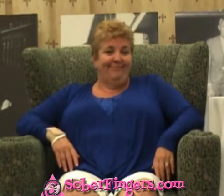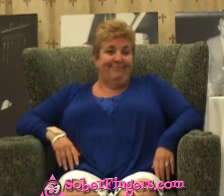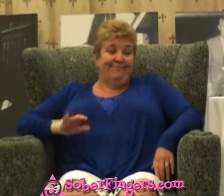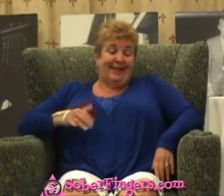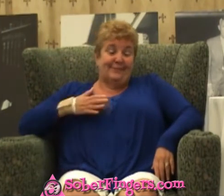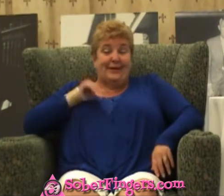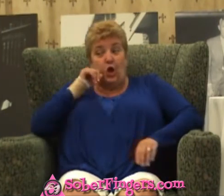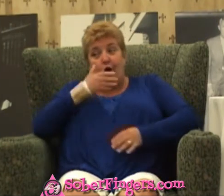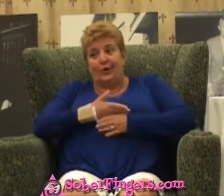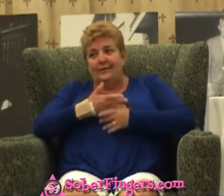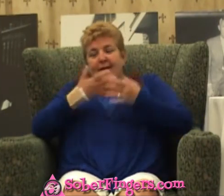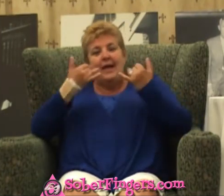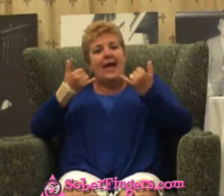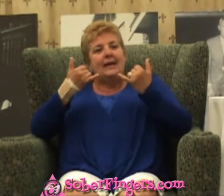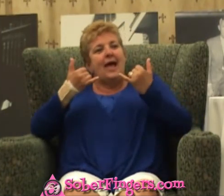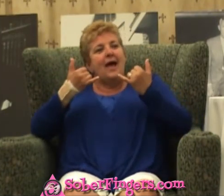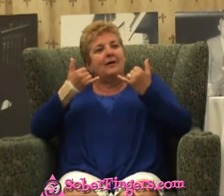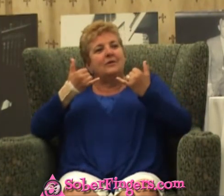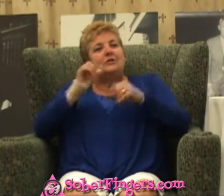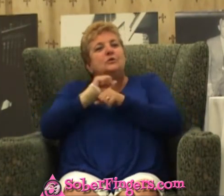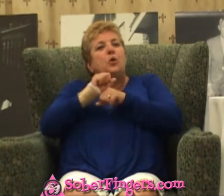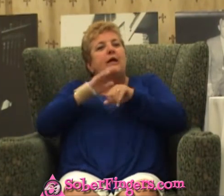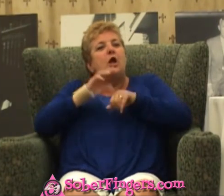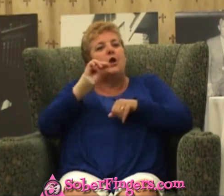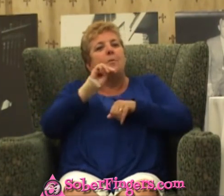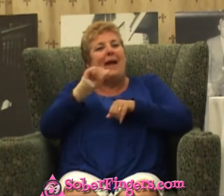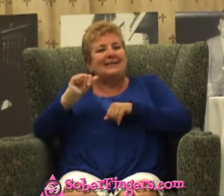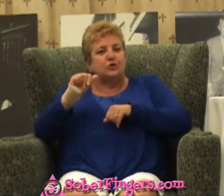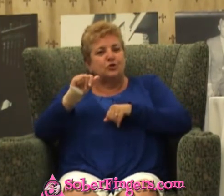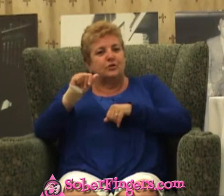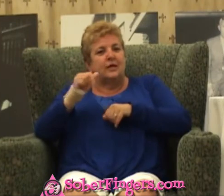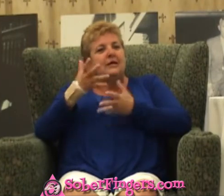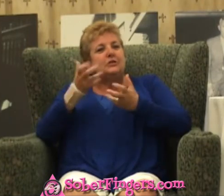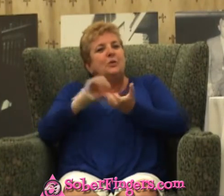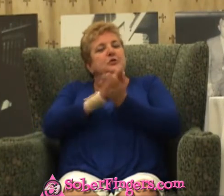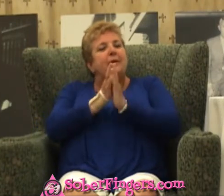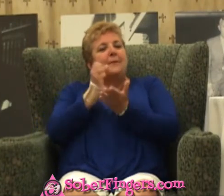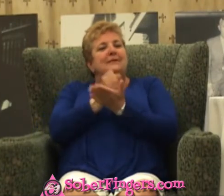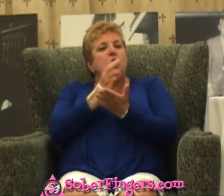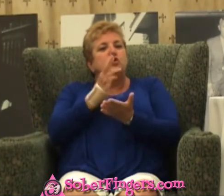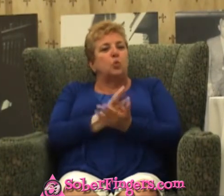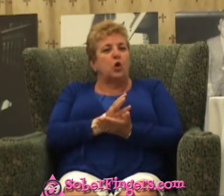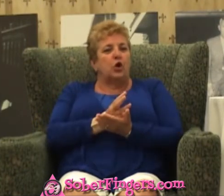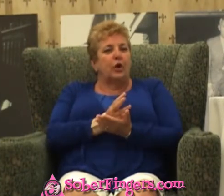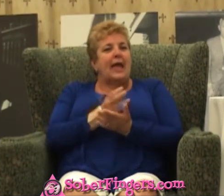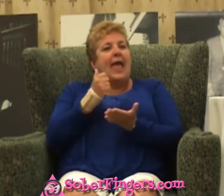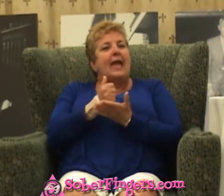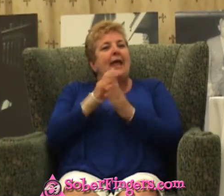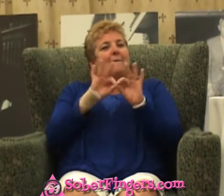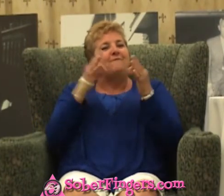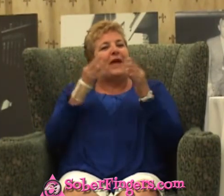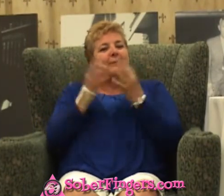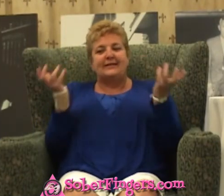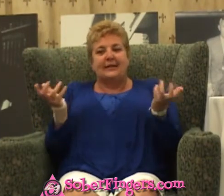Well, now she's working on her master's. She wants to be a social worker now and put families back together, which is perfectly understandable to me.